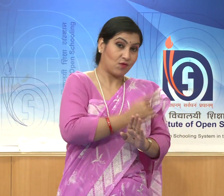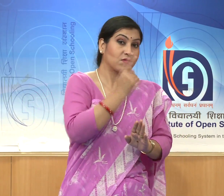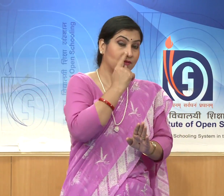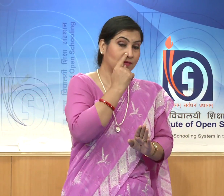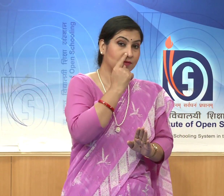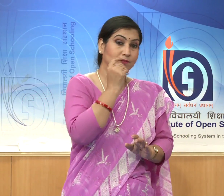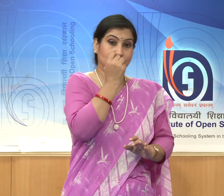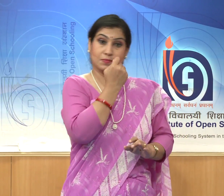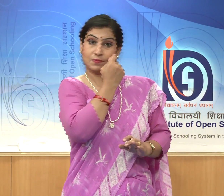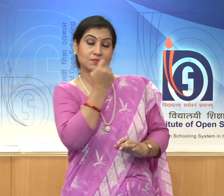is being adorned